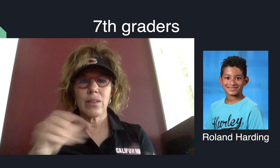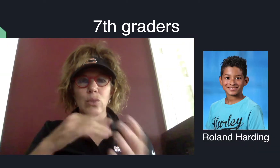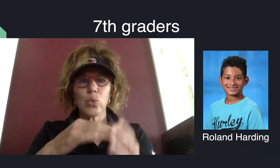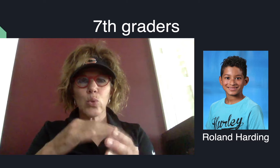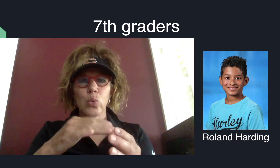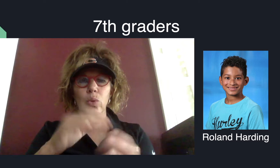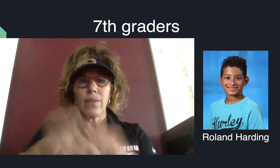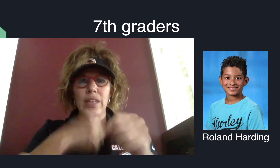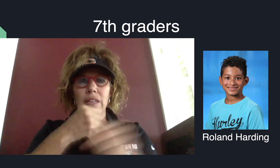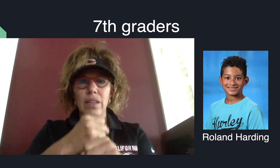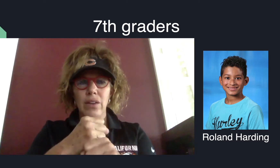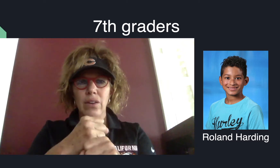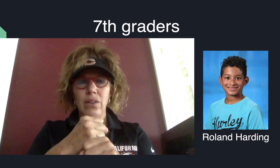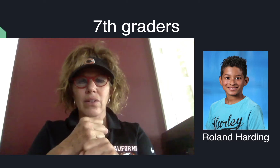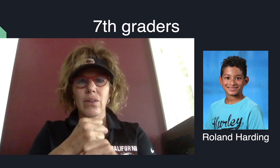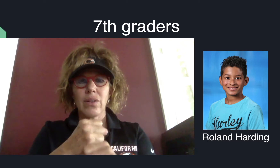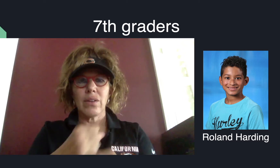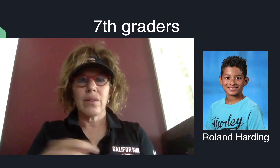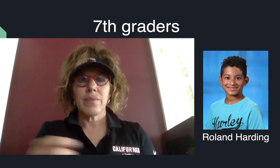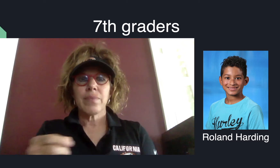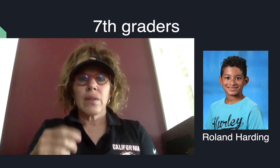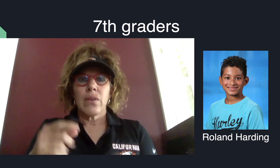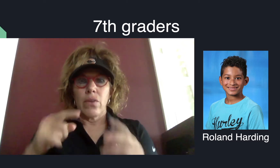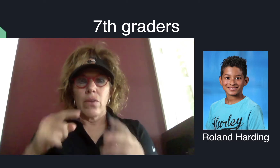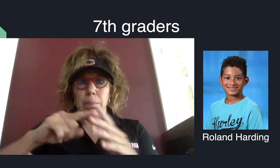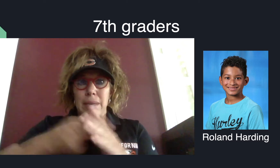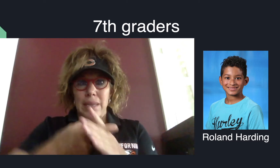Seventh grade, student of the year.